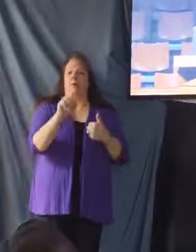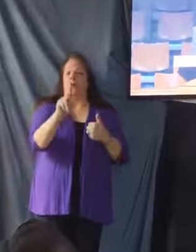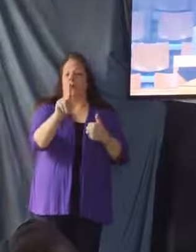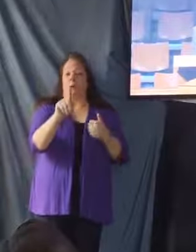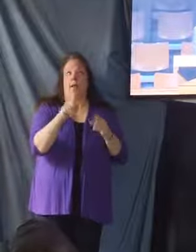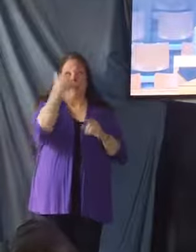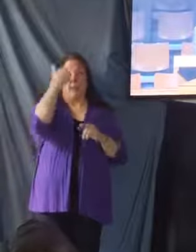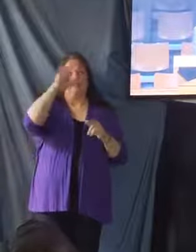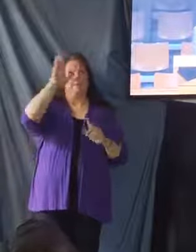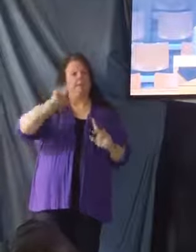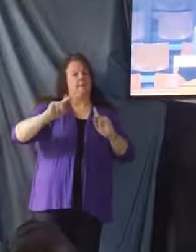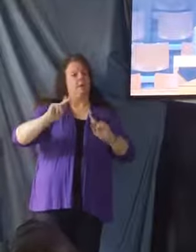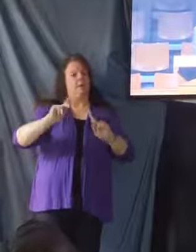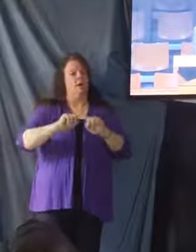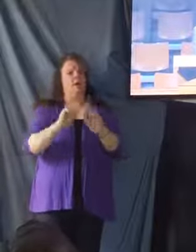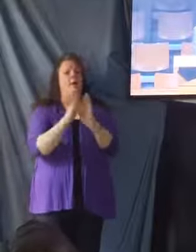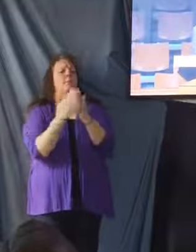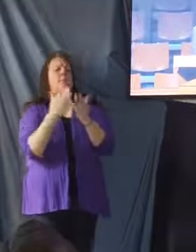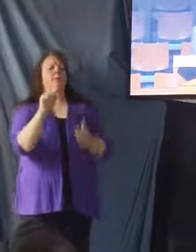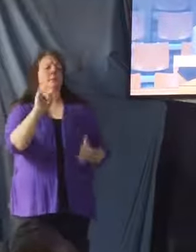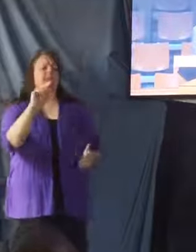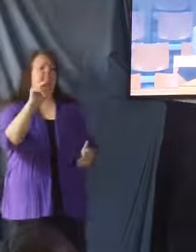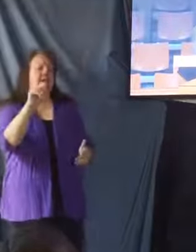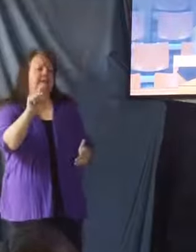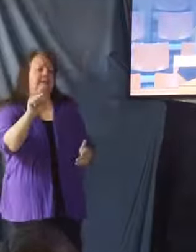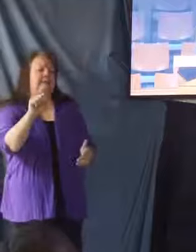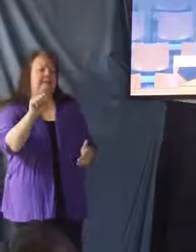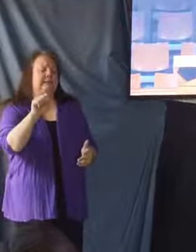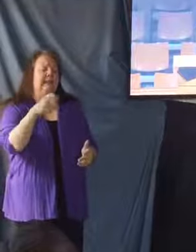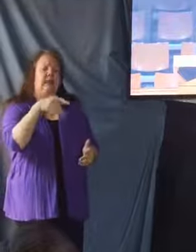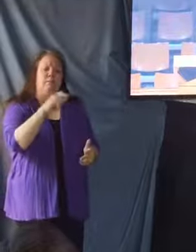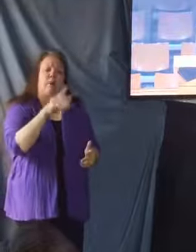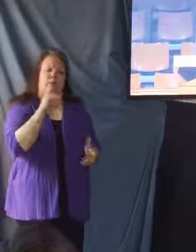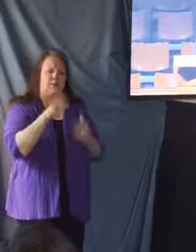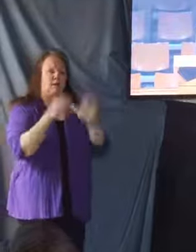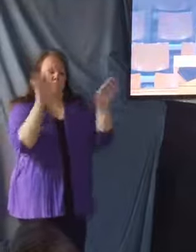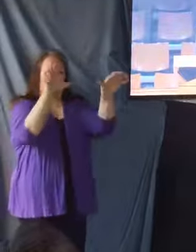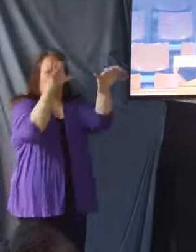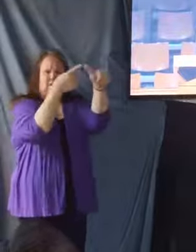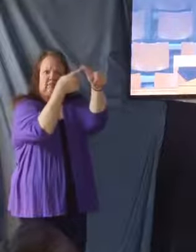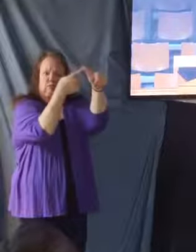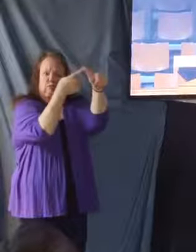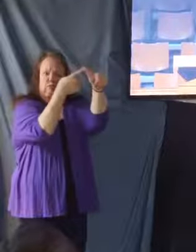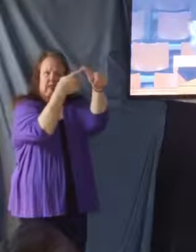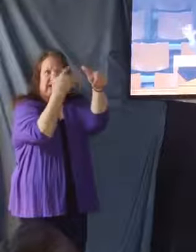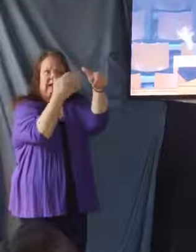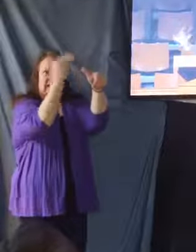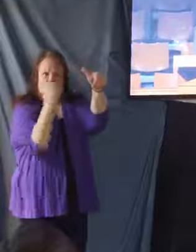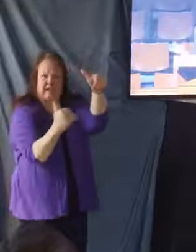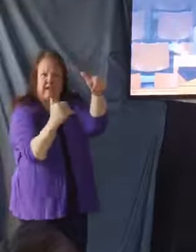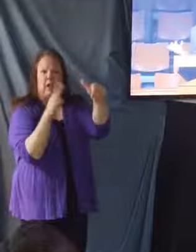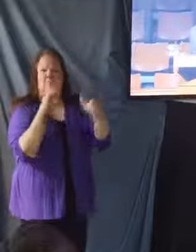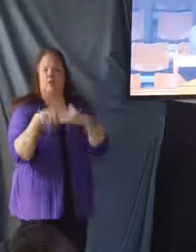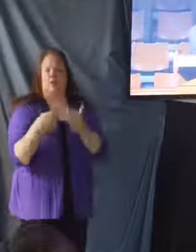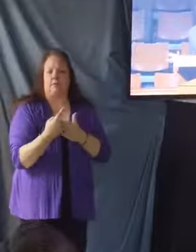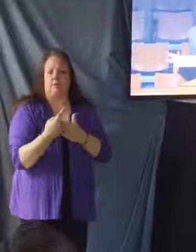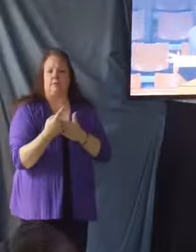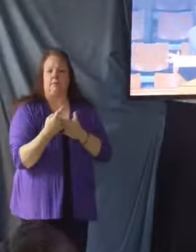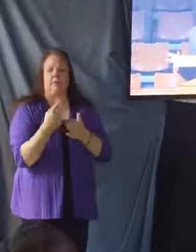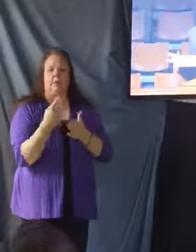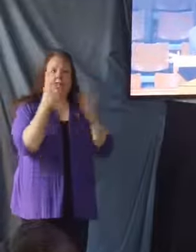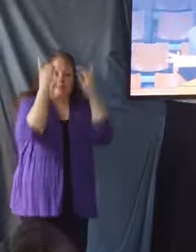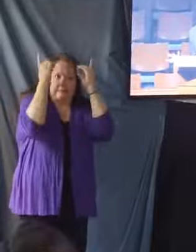people. But in the book of Titus, he started out talking about conduct, and now he's going to talk about